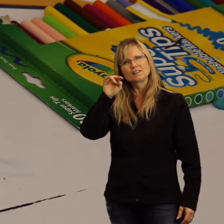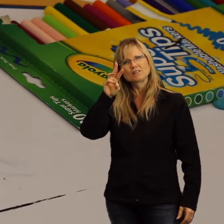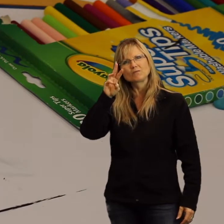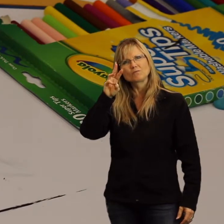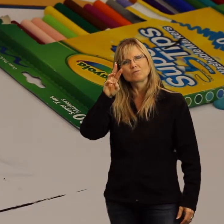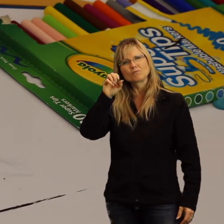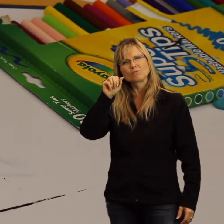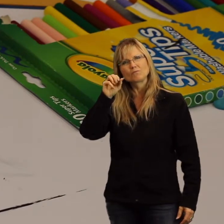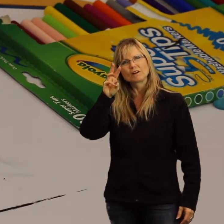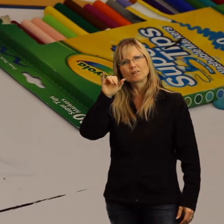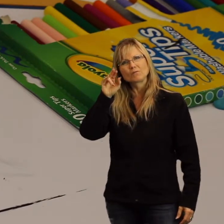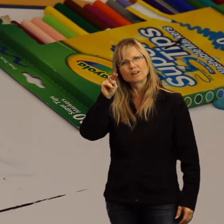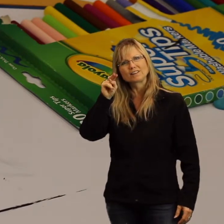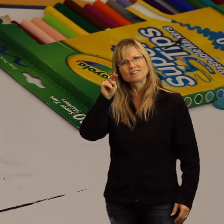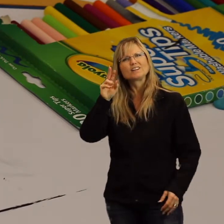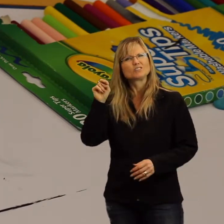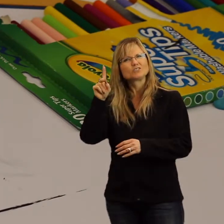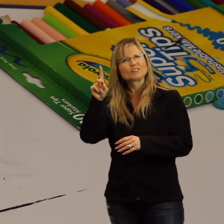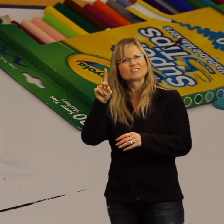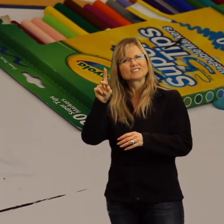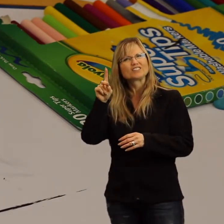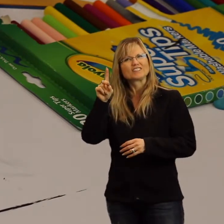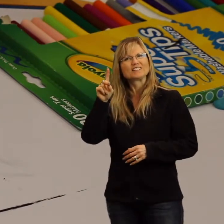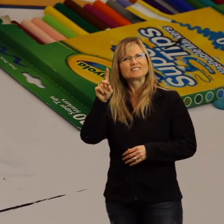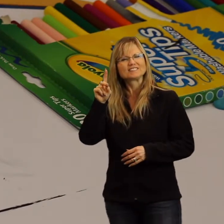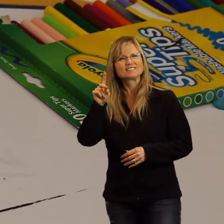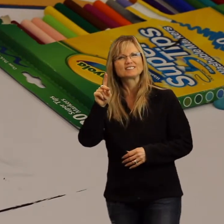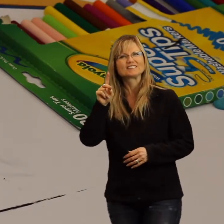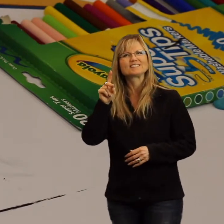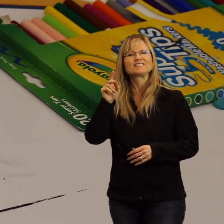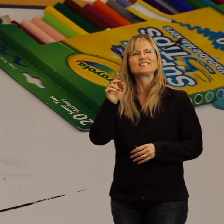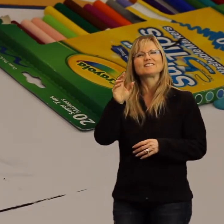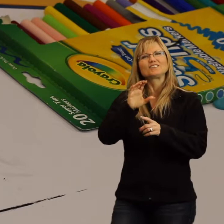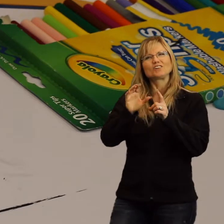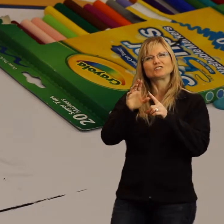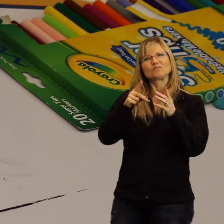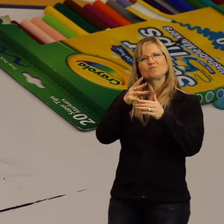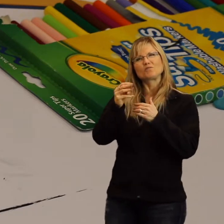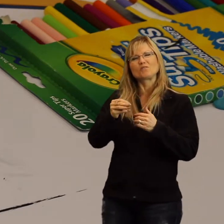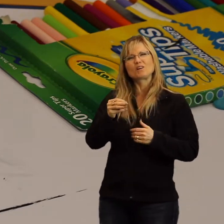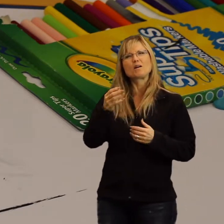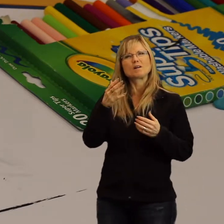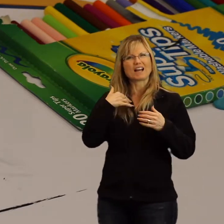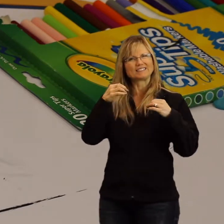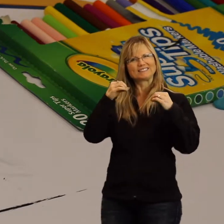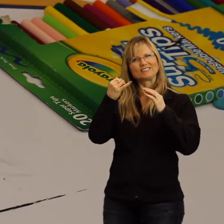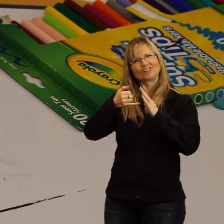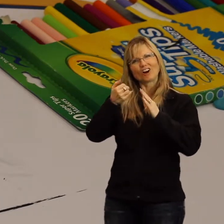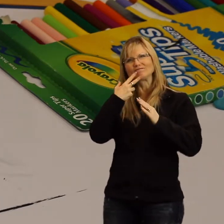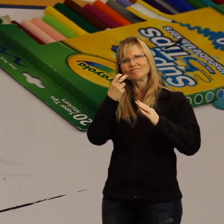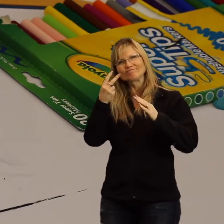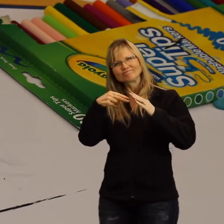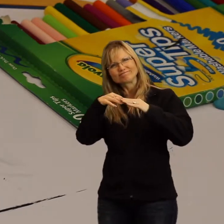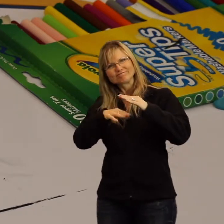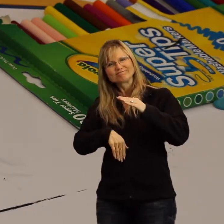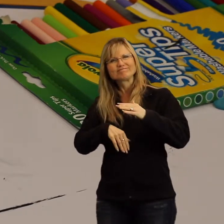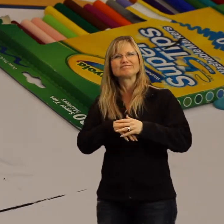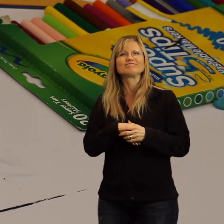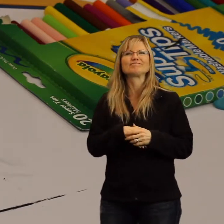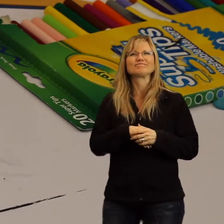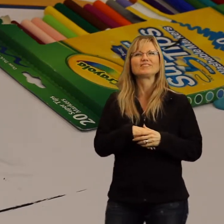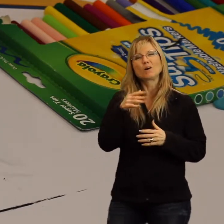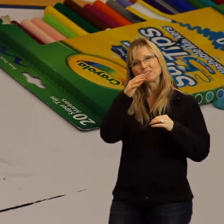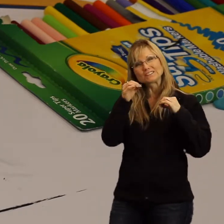program where I teach art classes for youth 12 and under, and today I'm going to be teaching you a project that you can do at home while you're